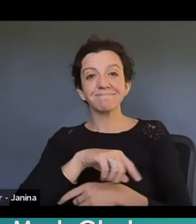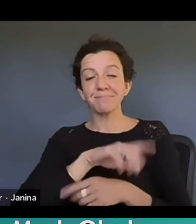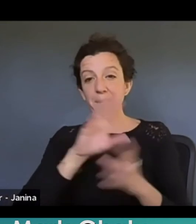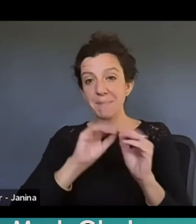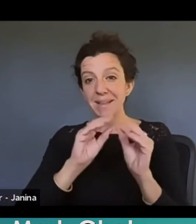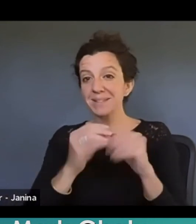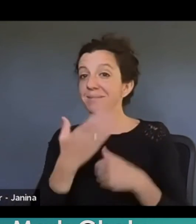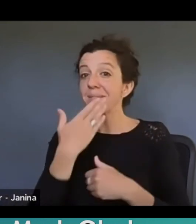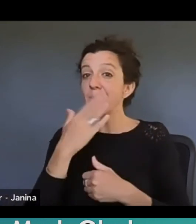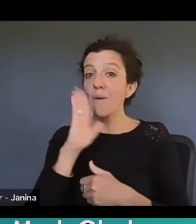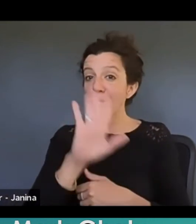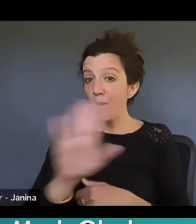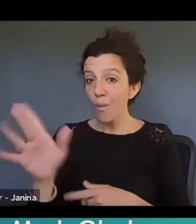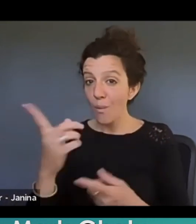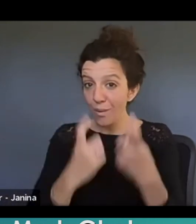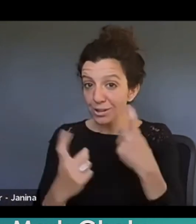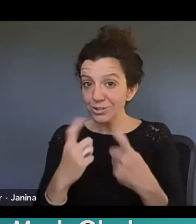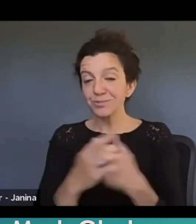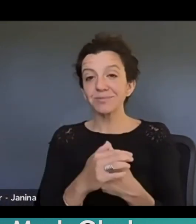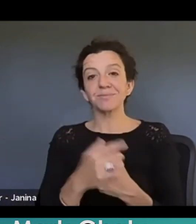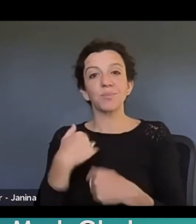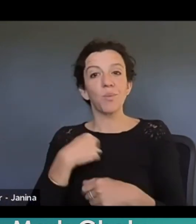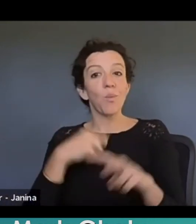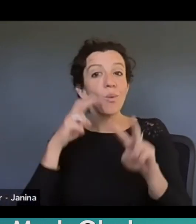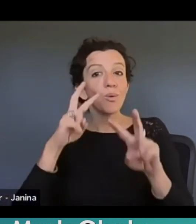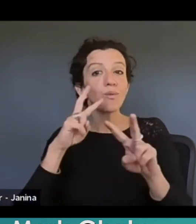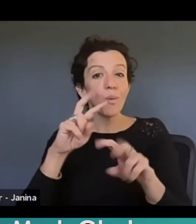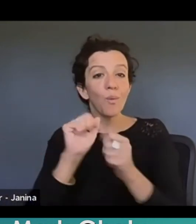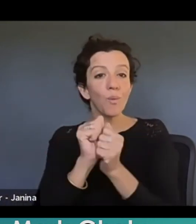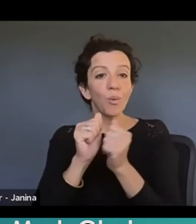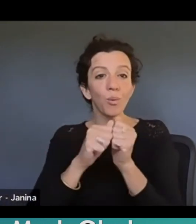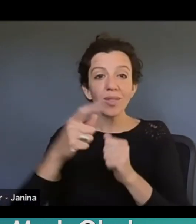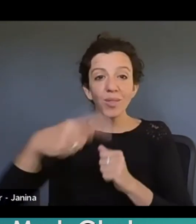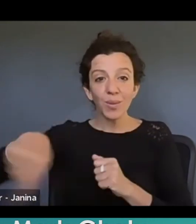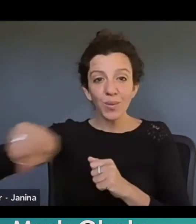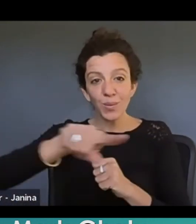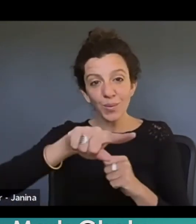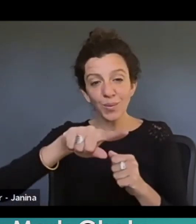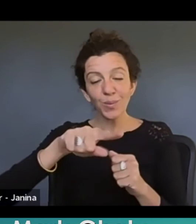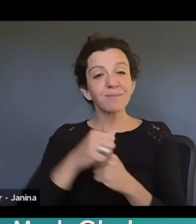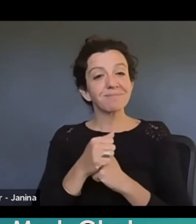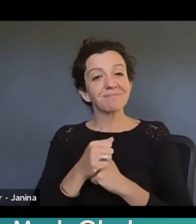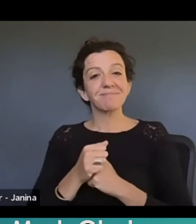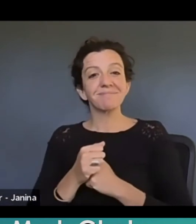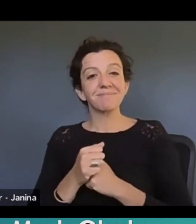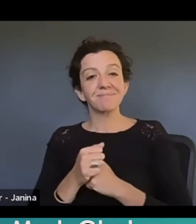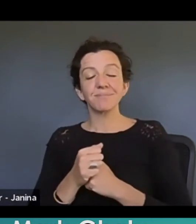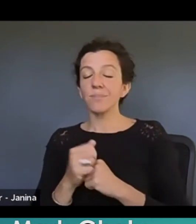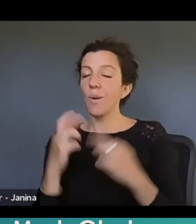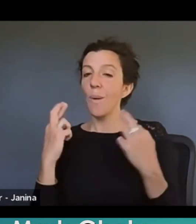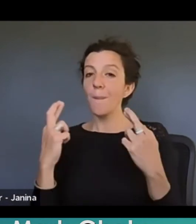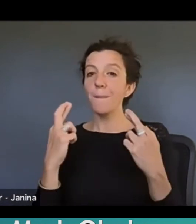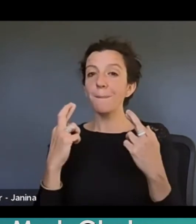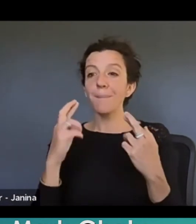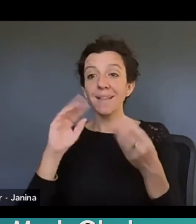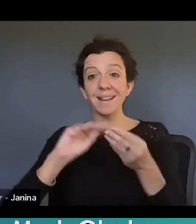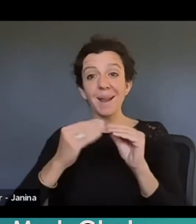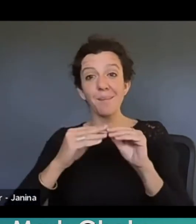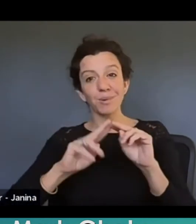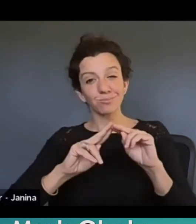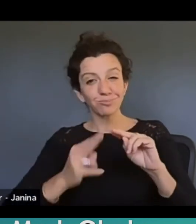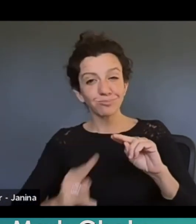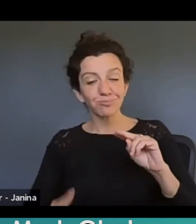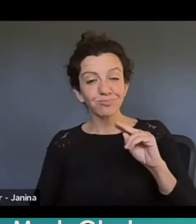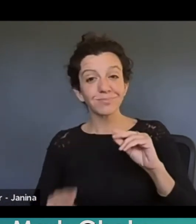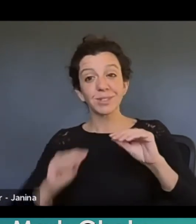as always, we look forward to working with every single one of you in California to bend the curve, to stop the